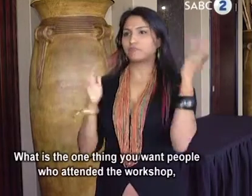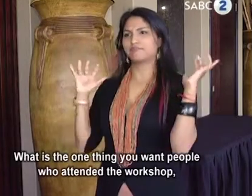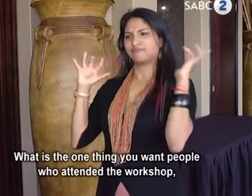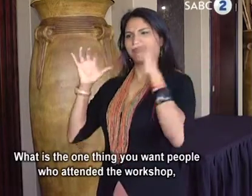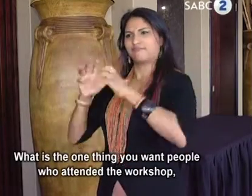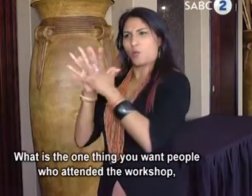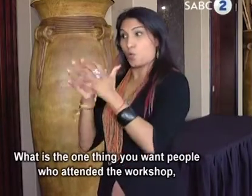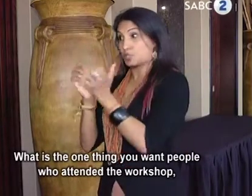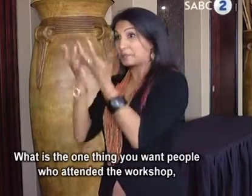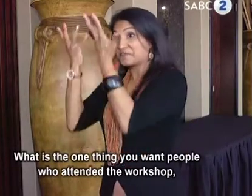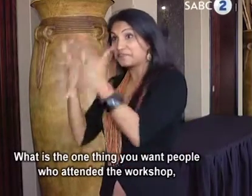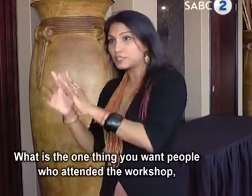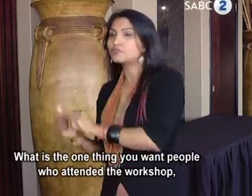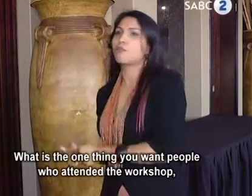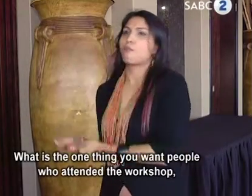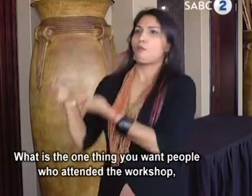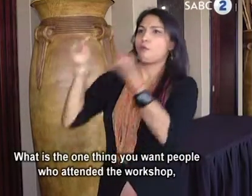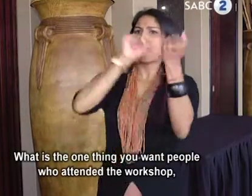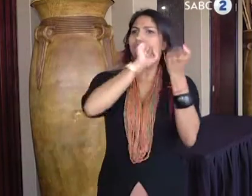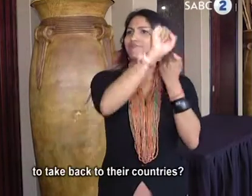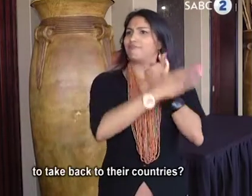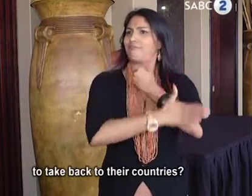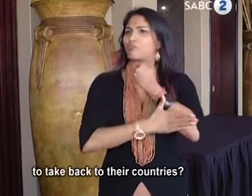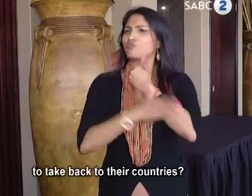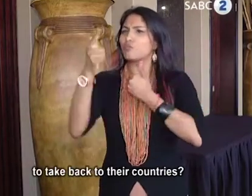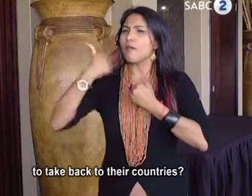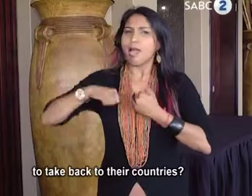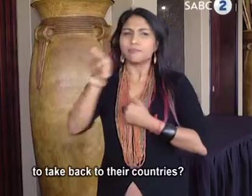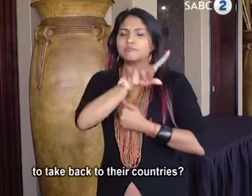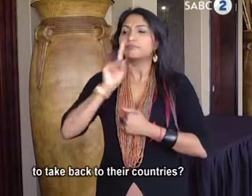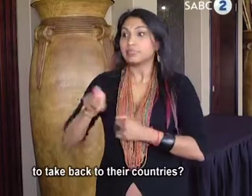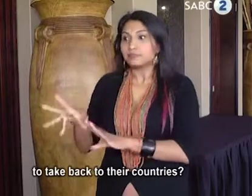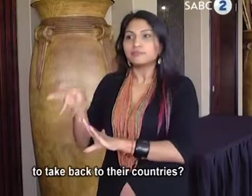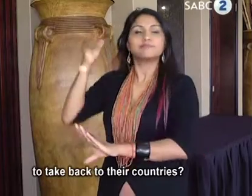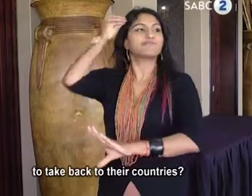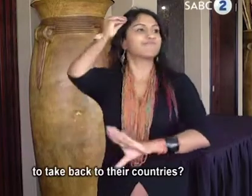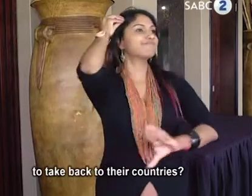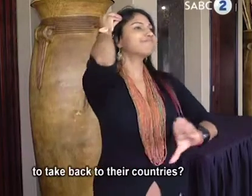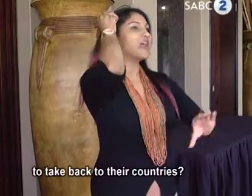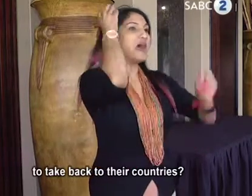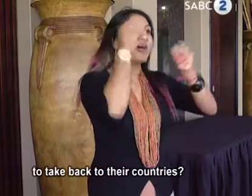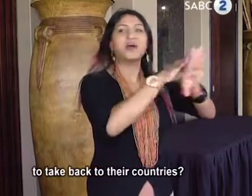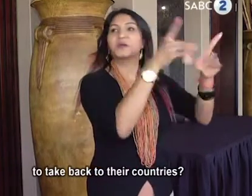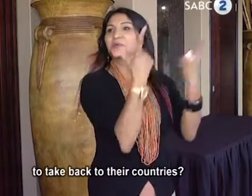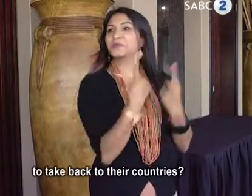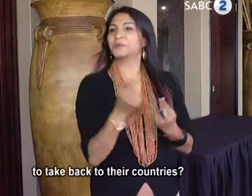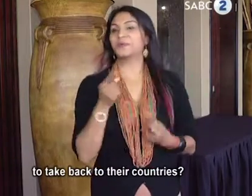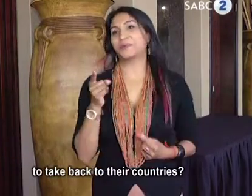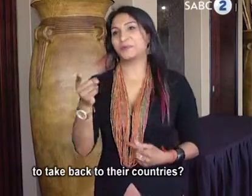What is the one thing you want people who attend the workshop to take back to their countries?